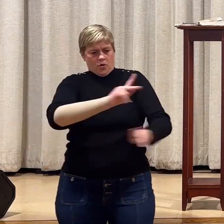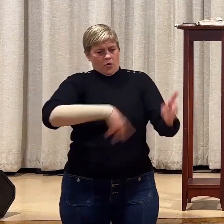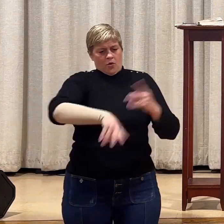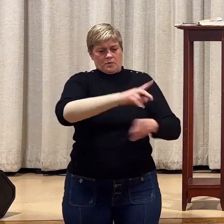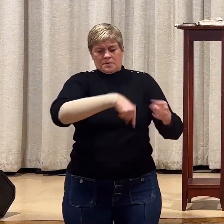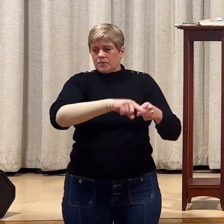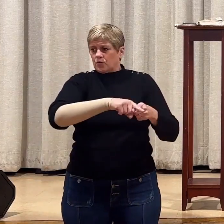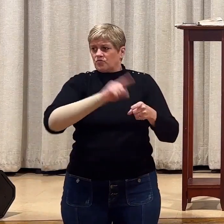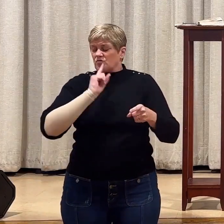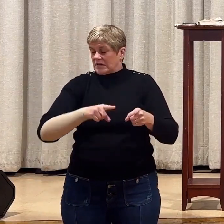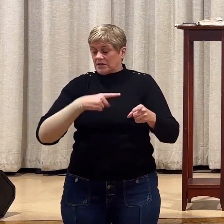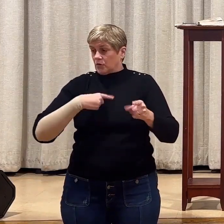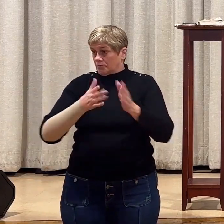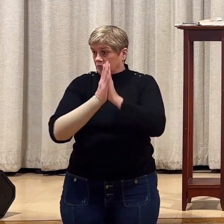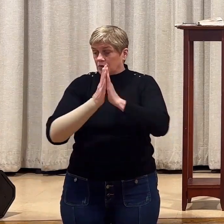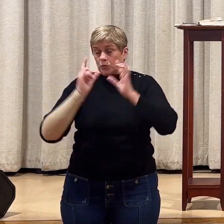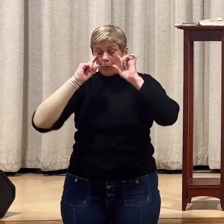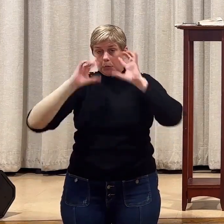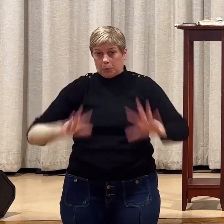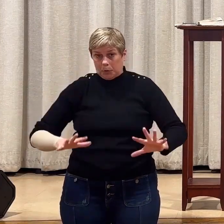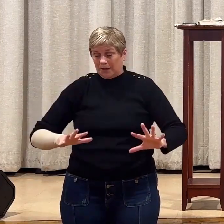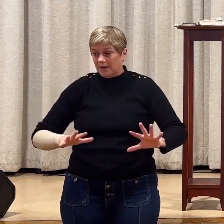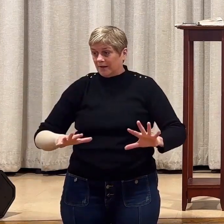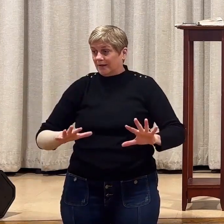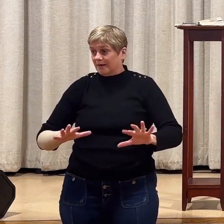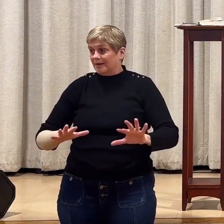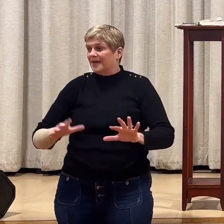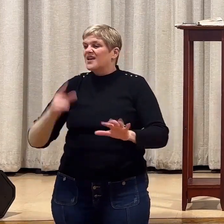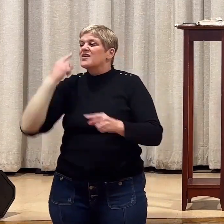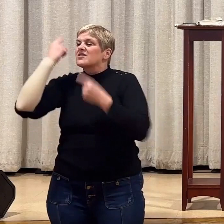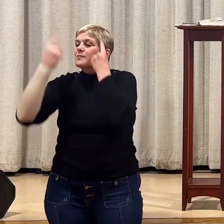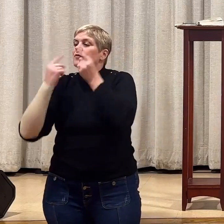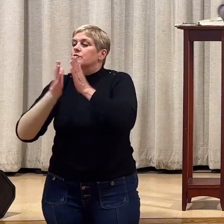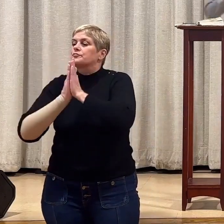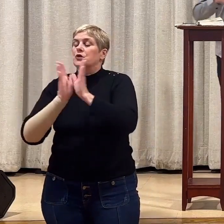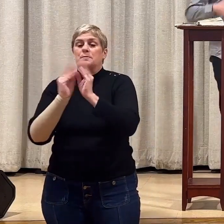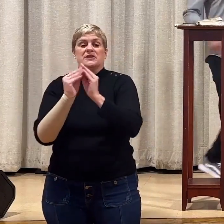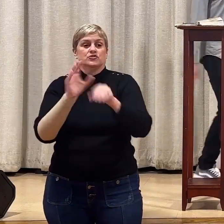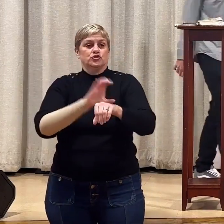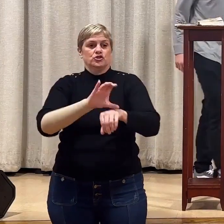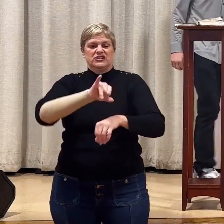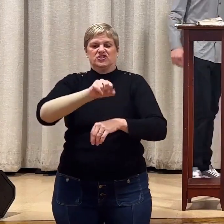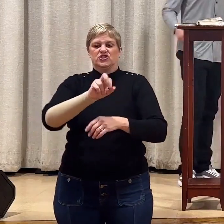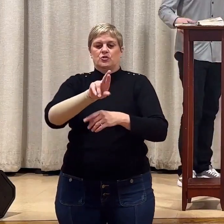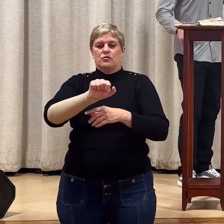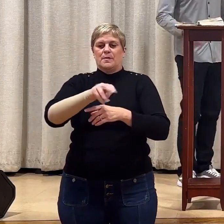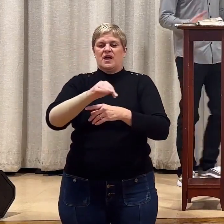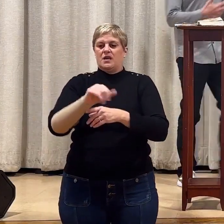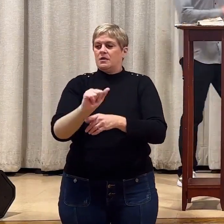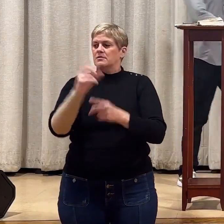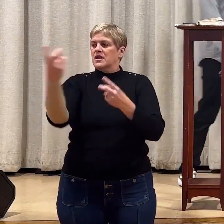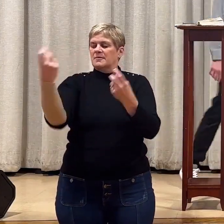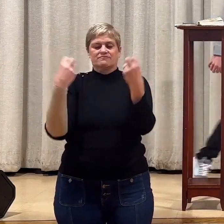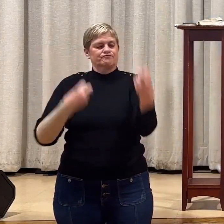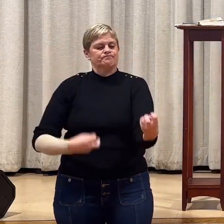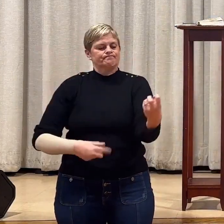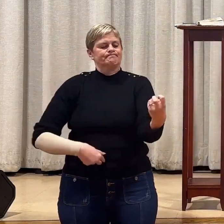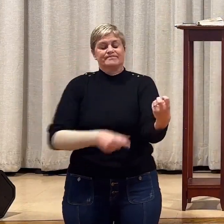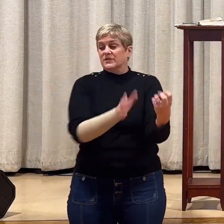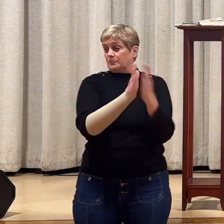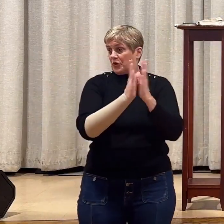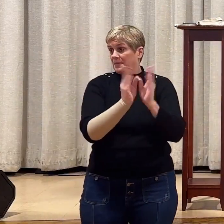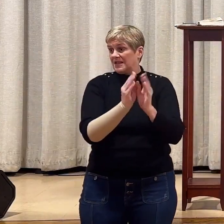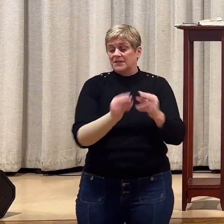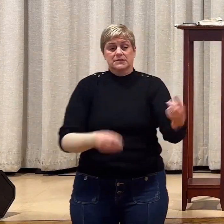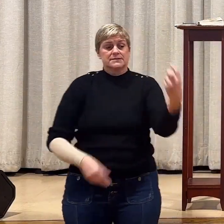most shocking prayers that, you know, think about if we had our prayer meeting at church and Jeremiah came in and sat down and he was in our prayer meeting.